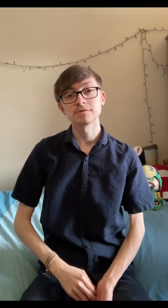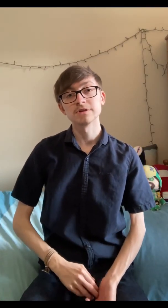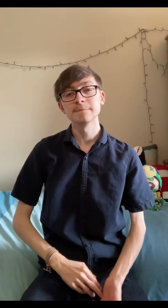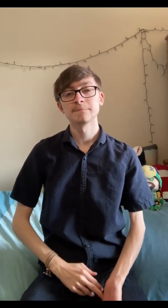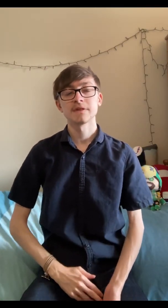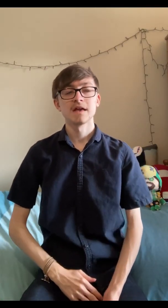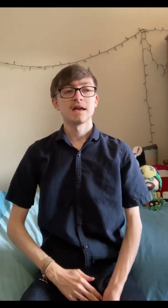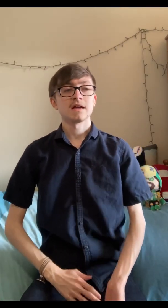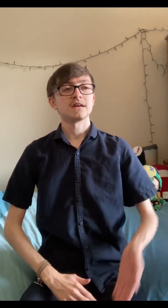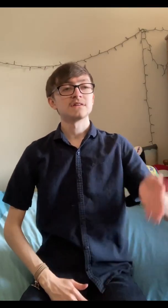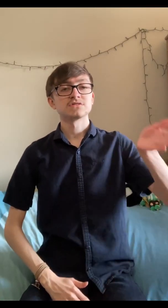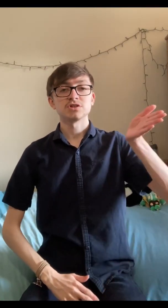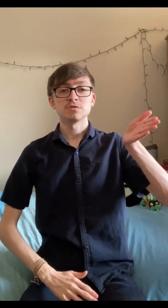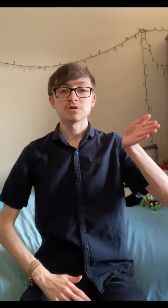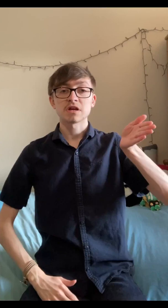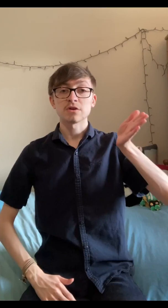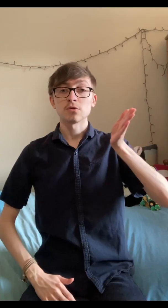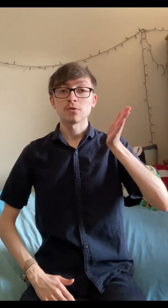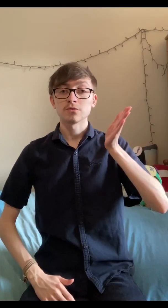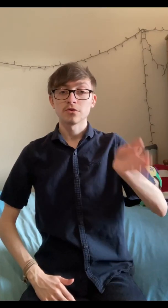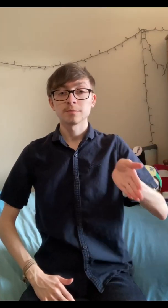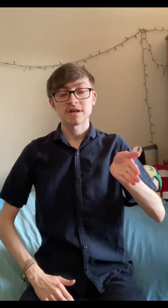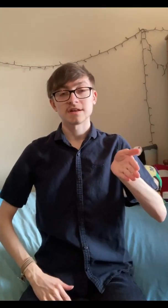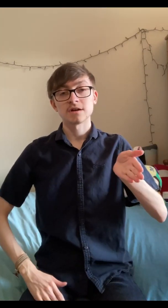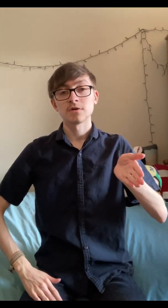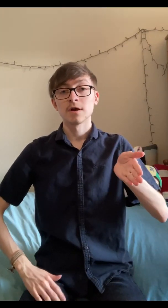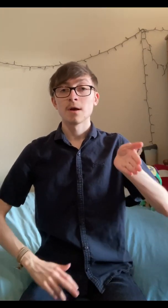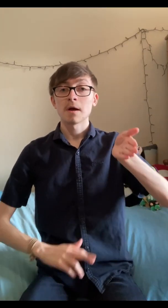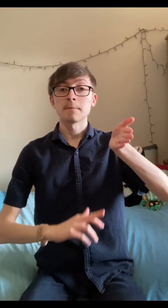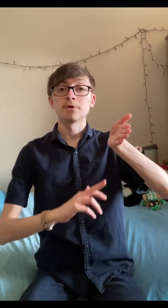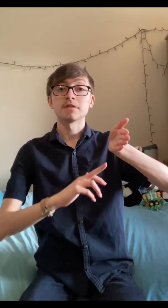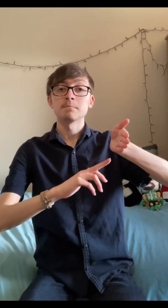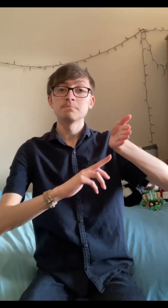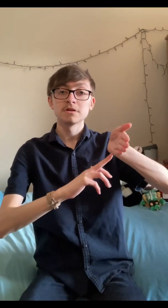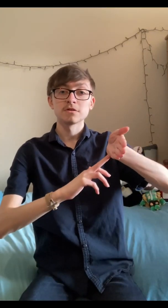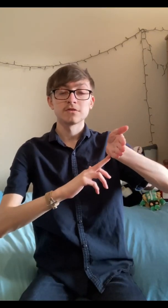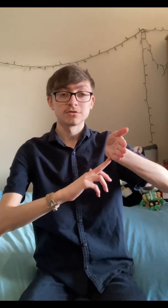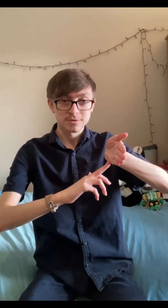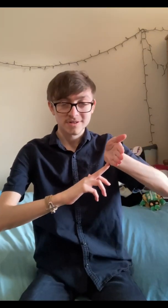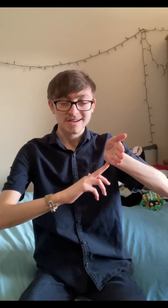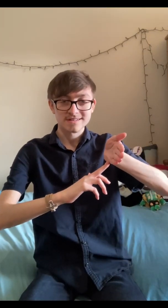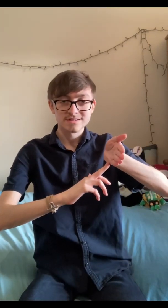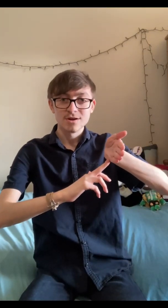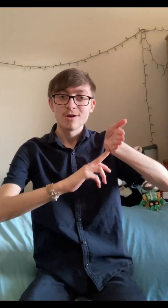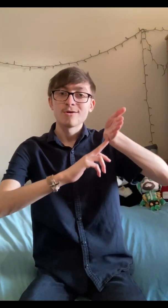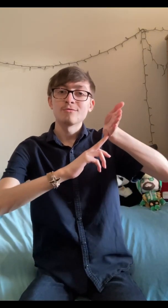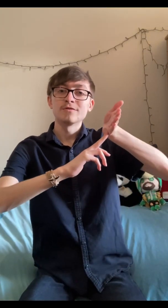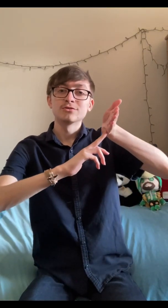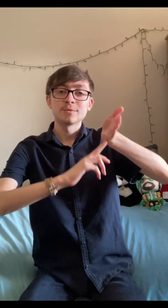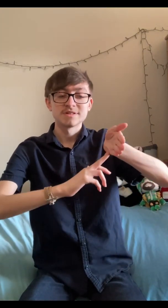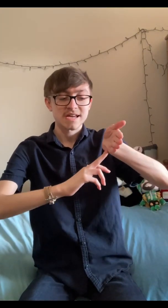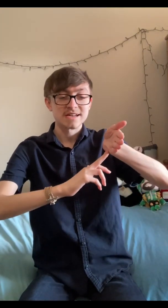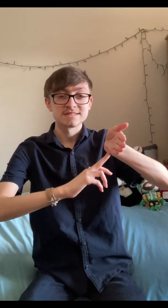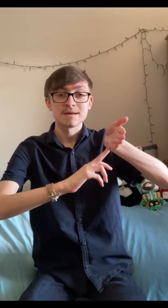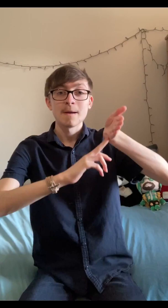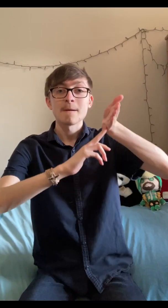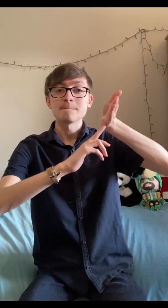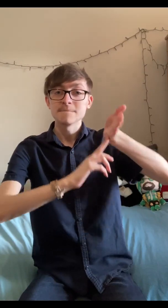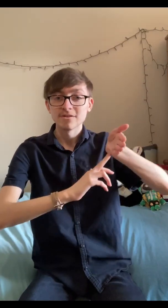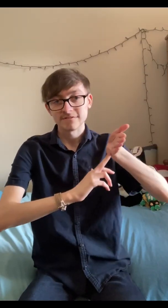do is you would get your non-dominant hand out and put it in the middle of your non-dominant hand with your dominant hand's middle